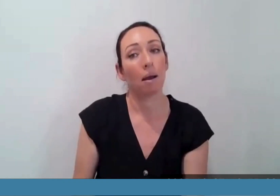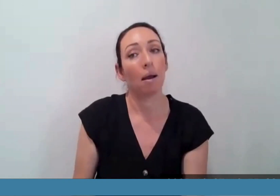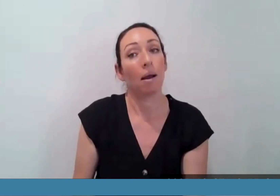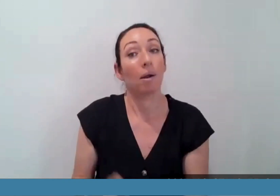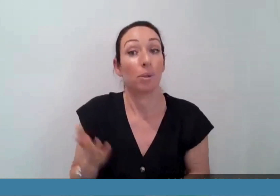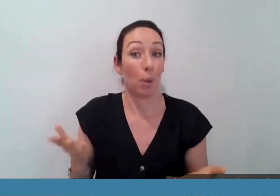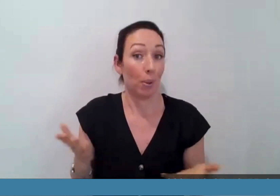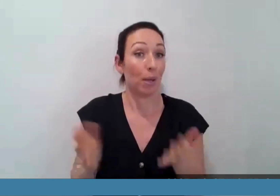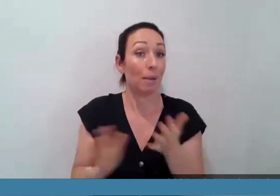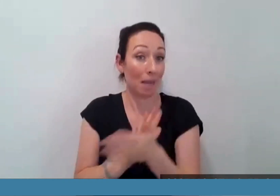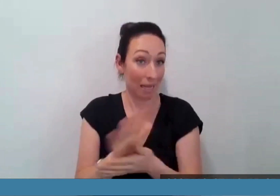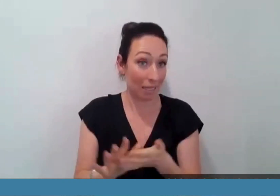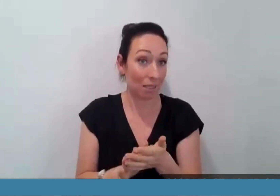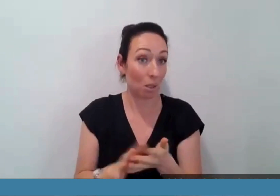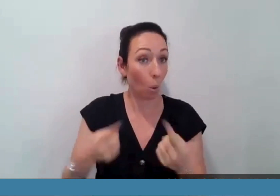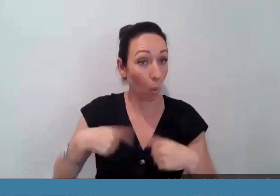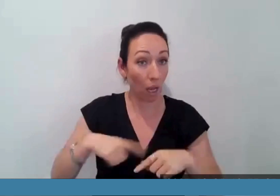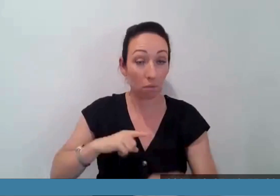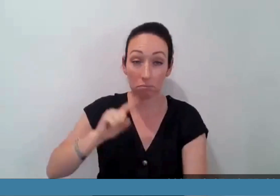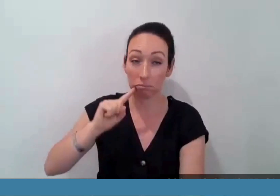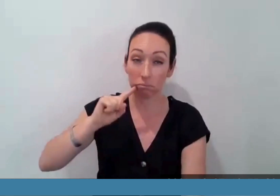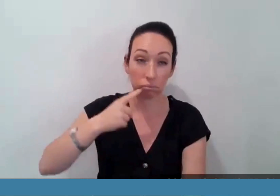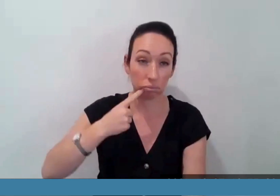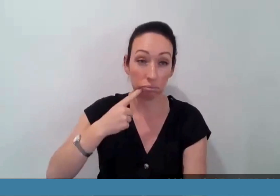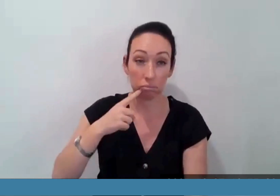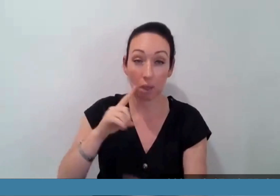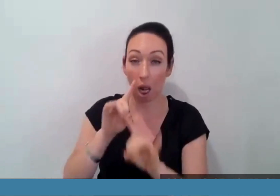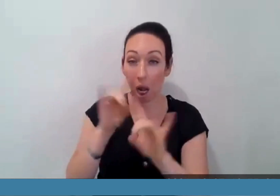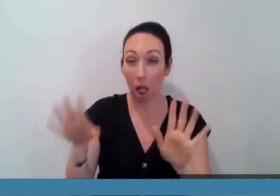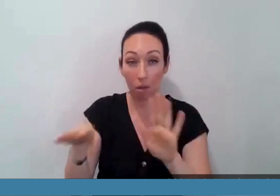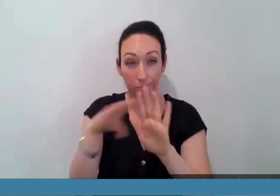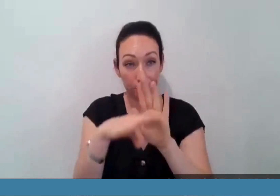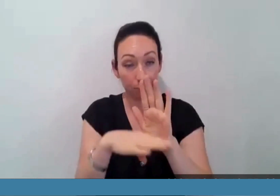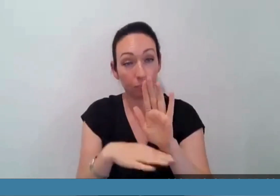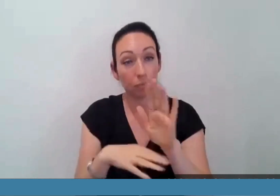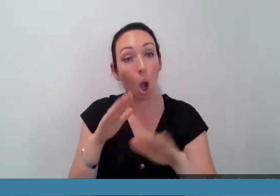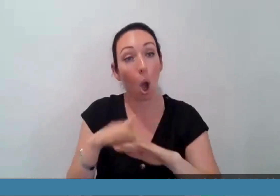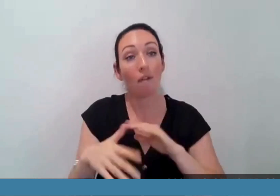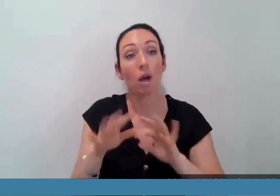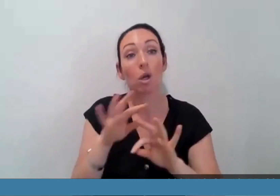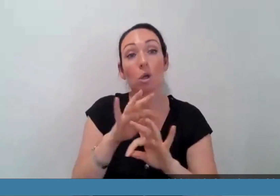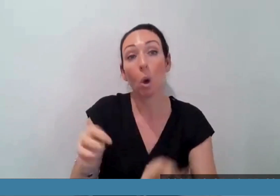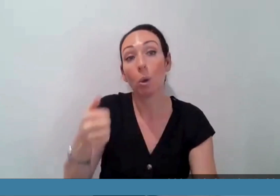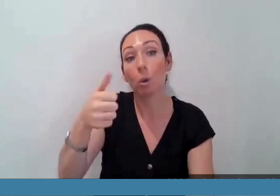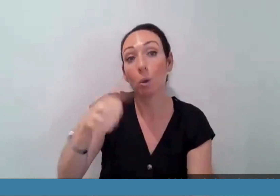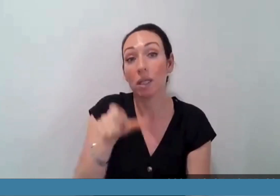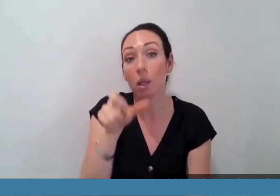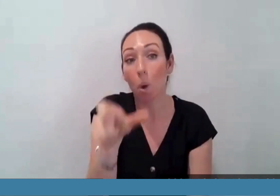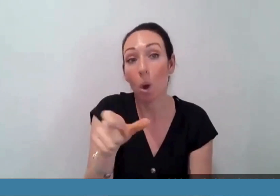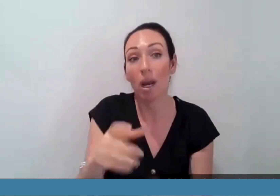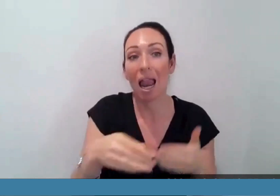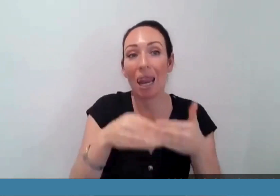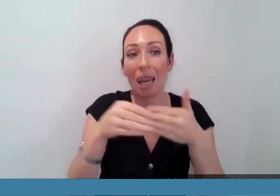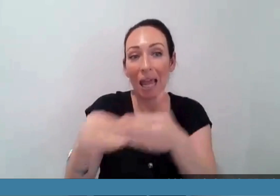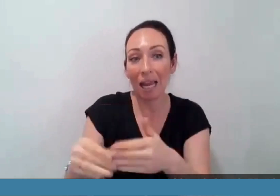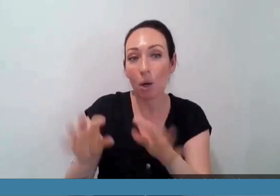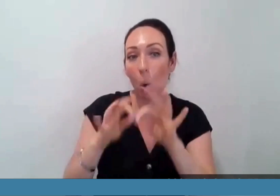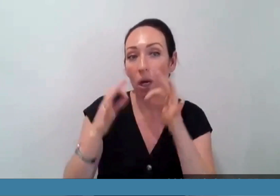So we are intentional in our decision not to use the terms lead organisation or project lead for